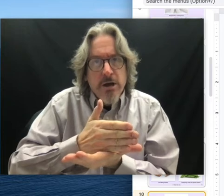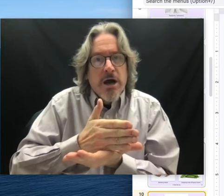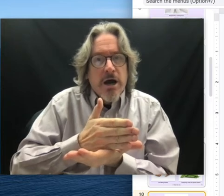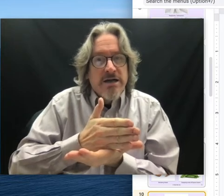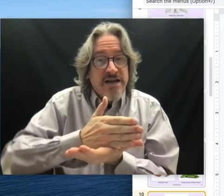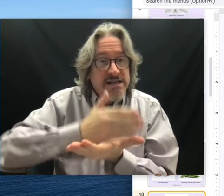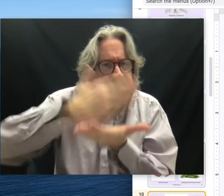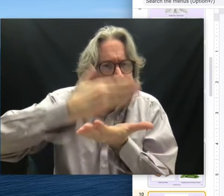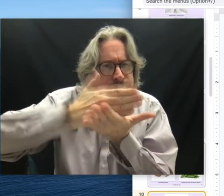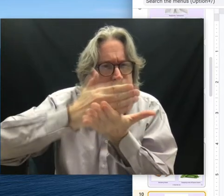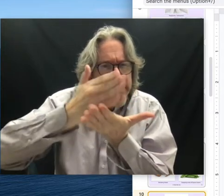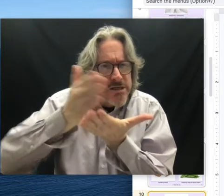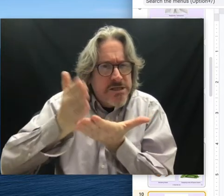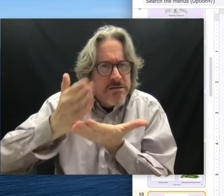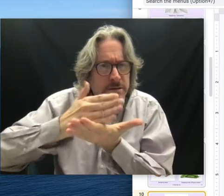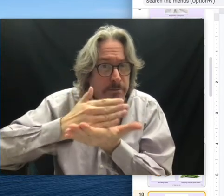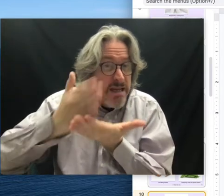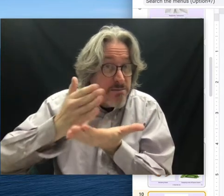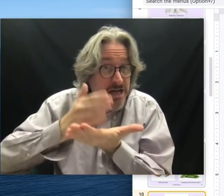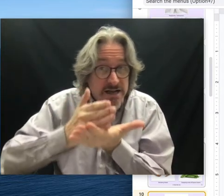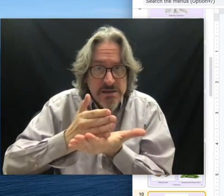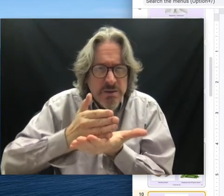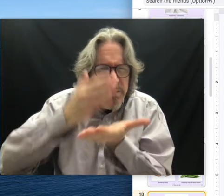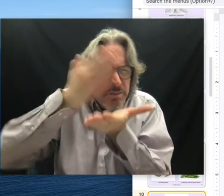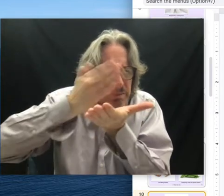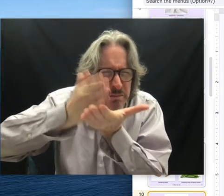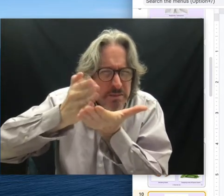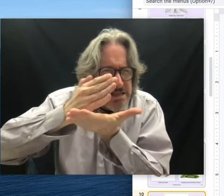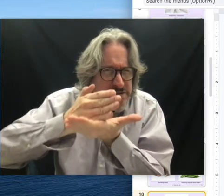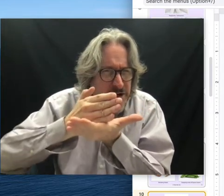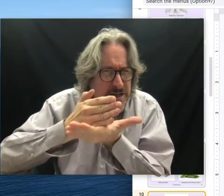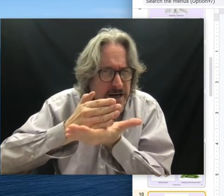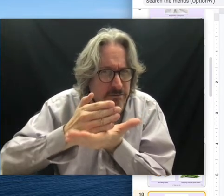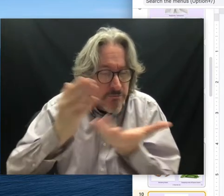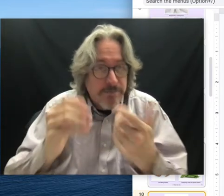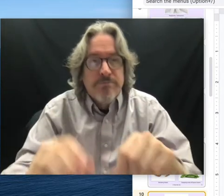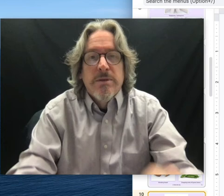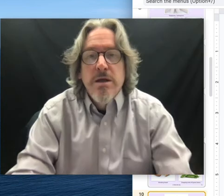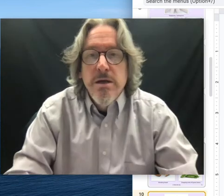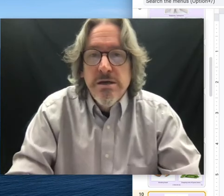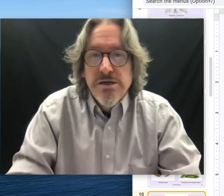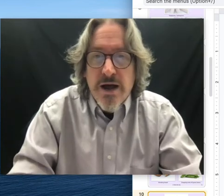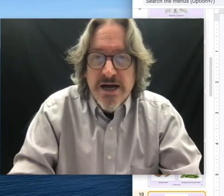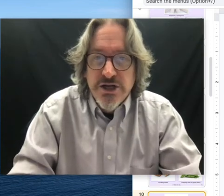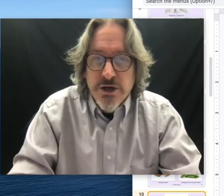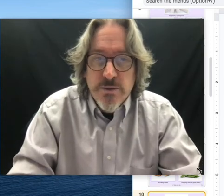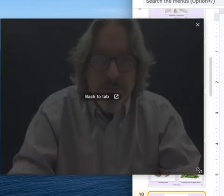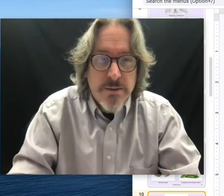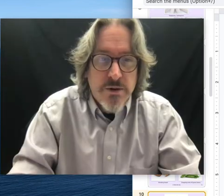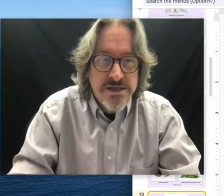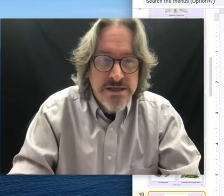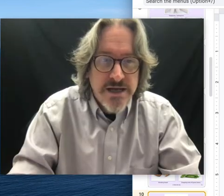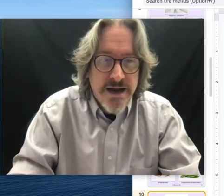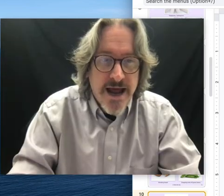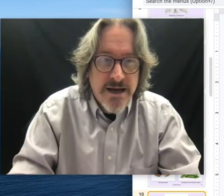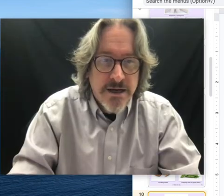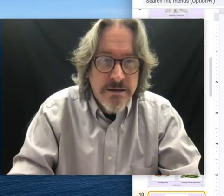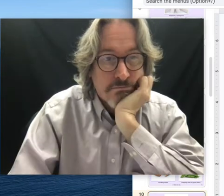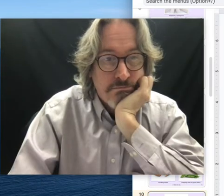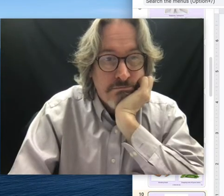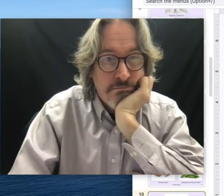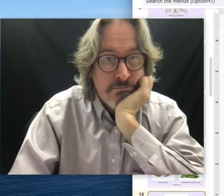Chop. Dice, medium sized. Mince is very tiny, right? So actually, you know what? I'm going to pause this and